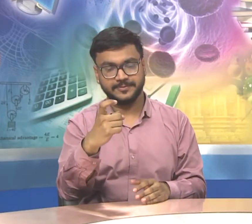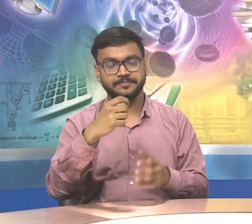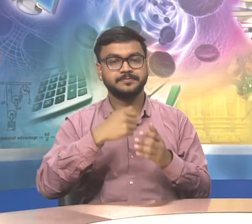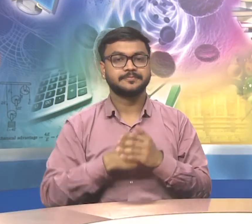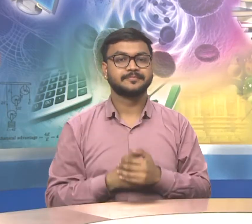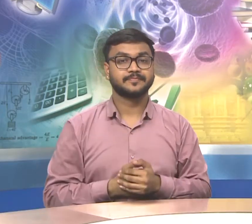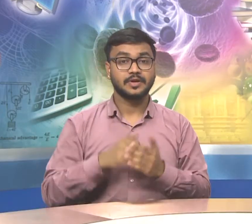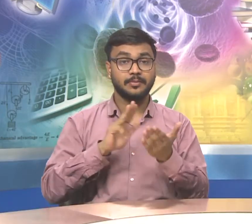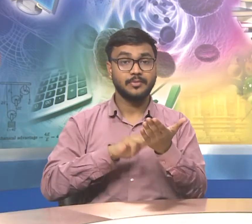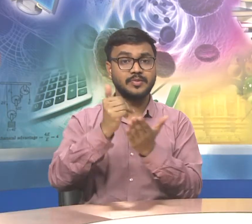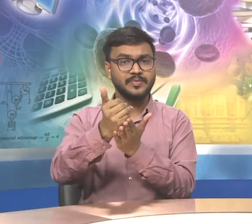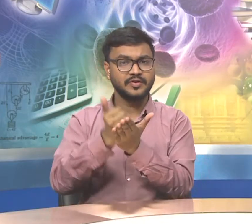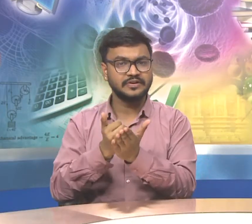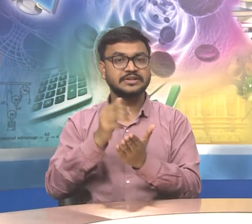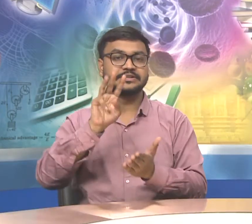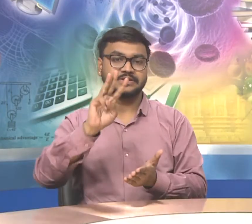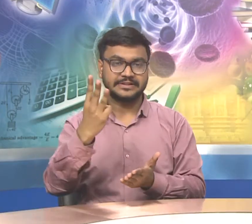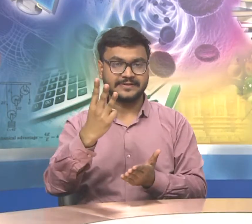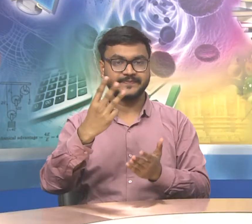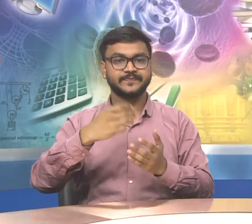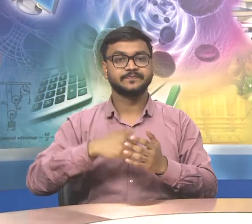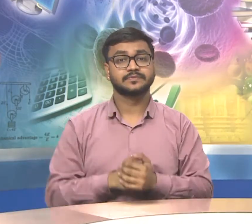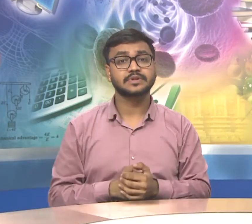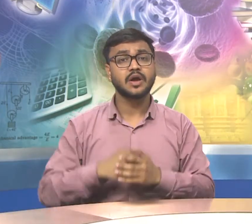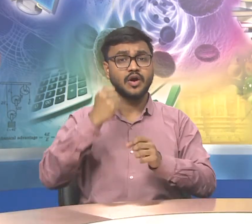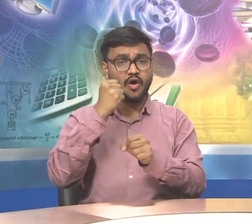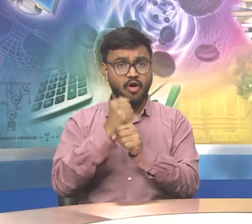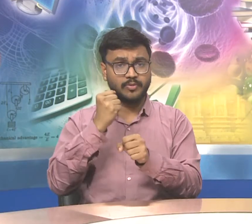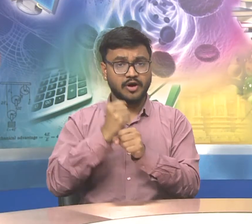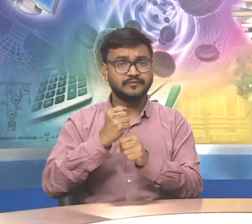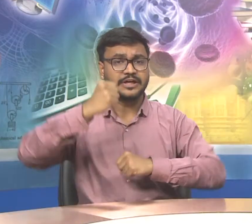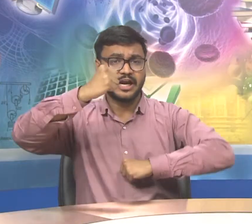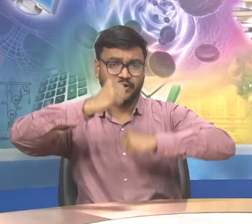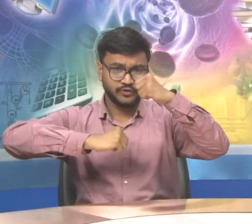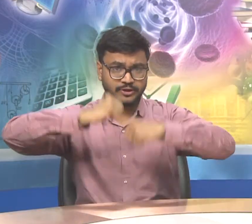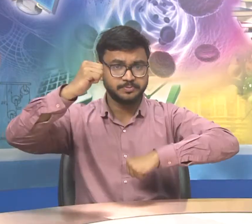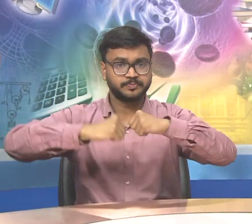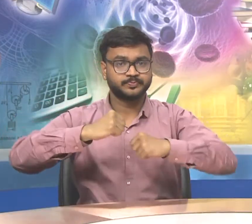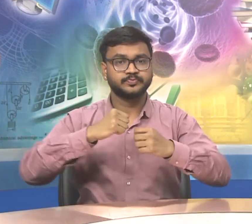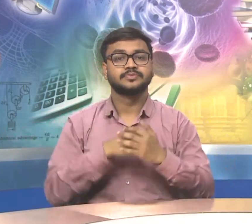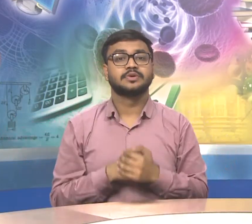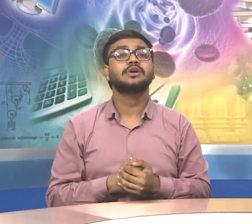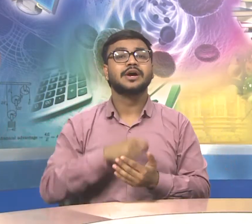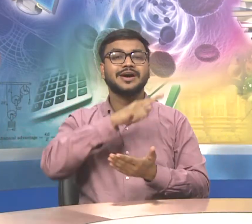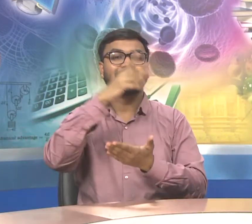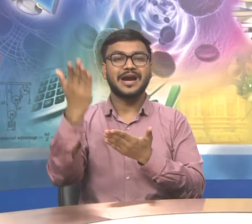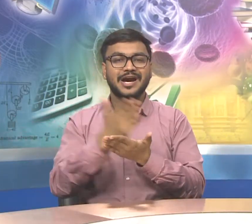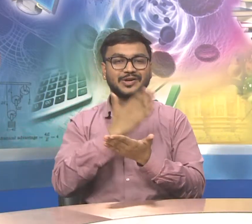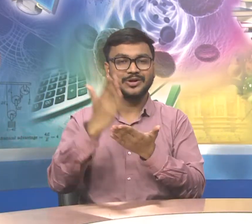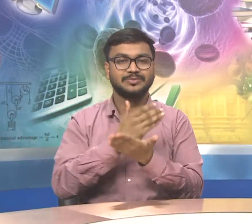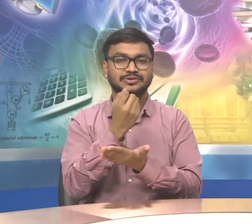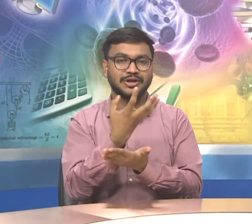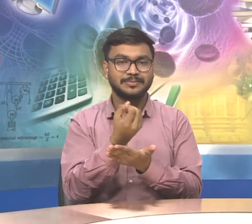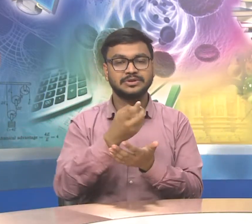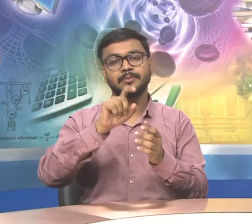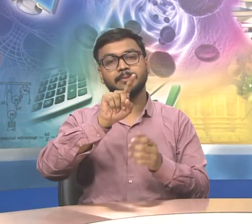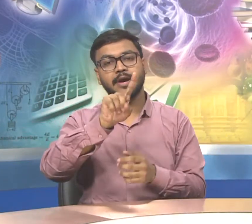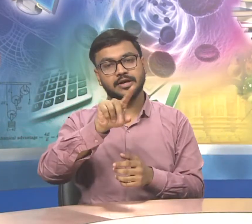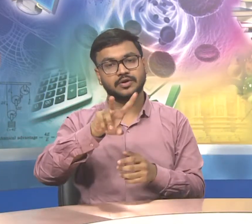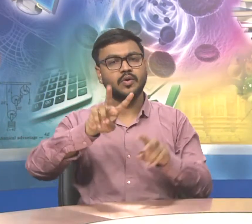Code number 317, Module number 3, Structure of Government. Lesson